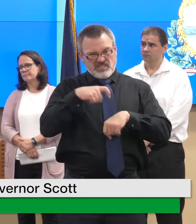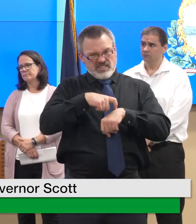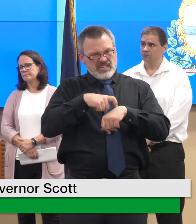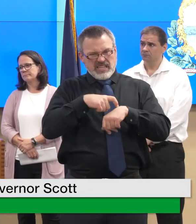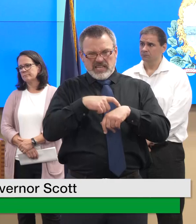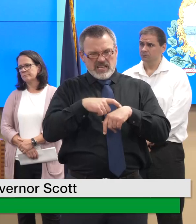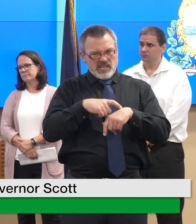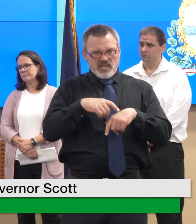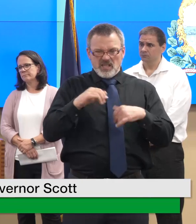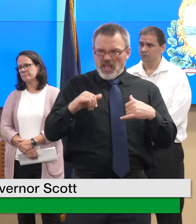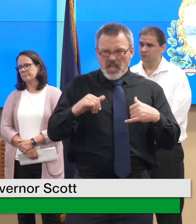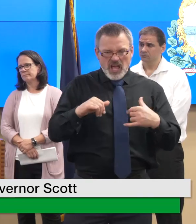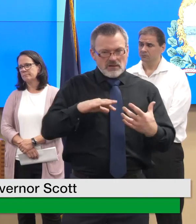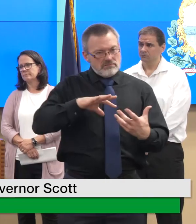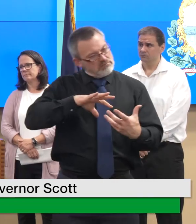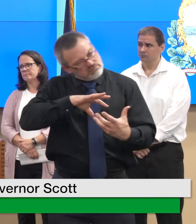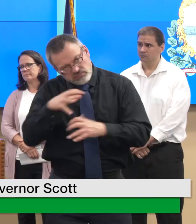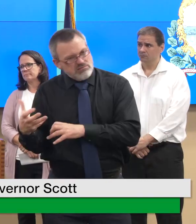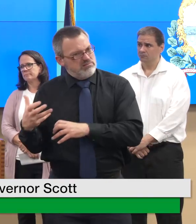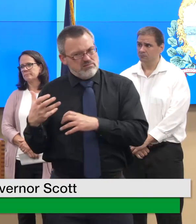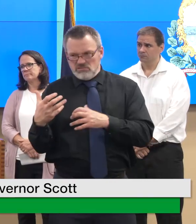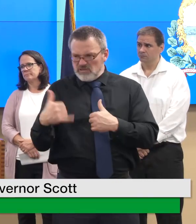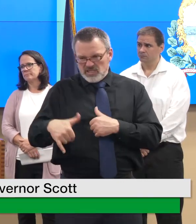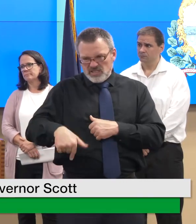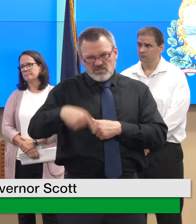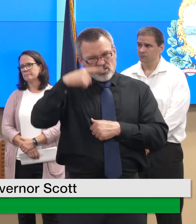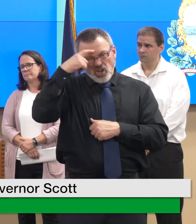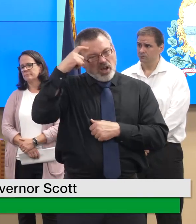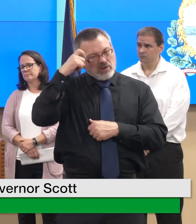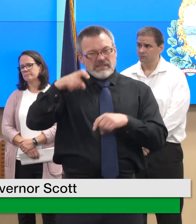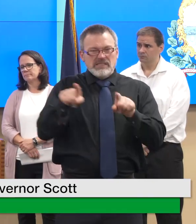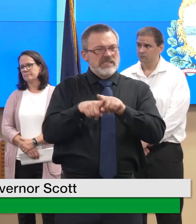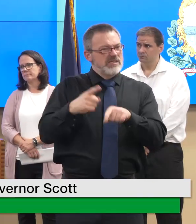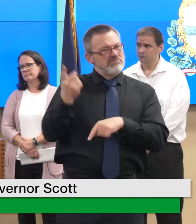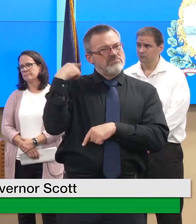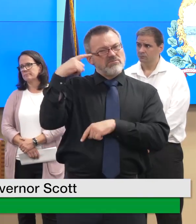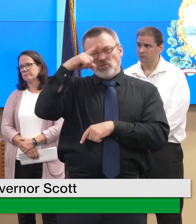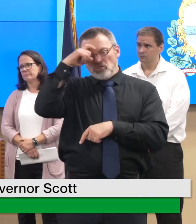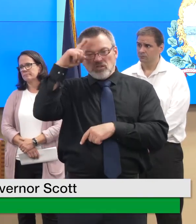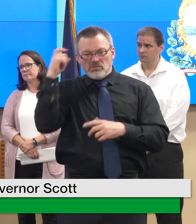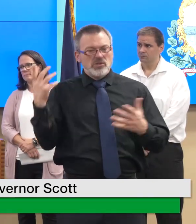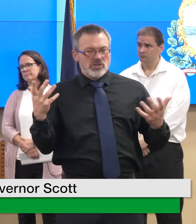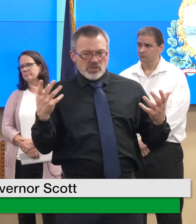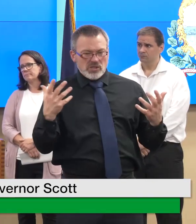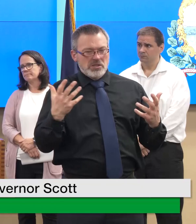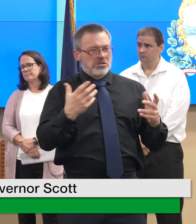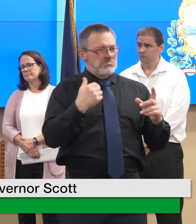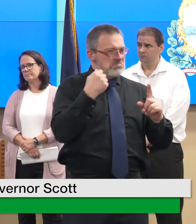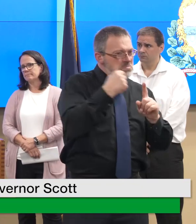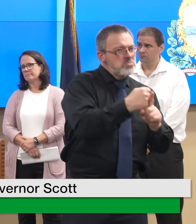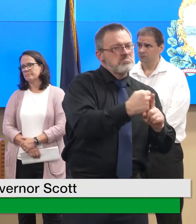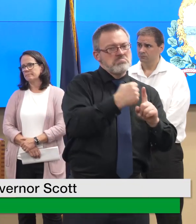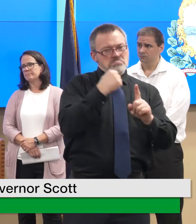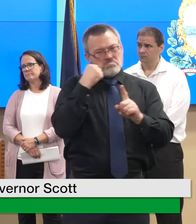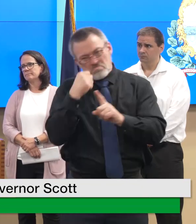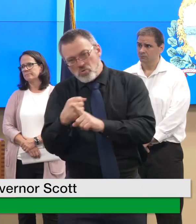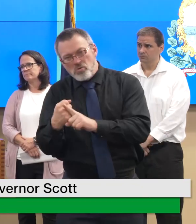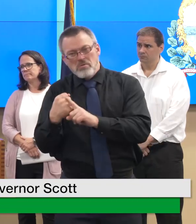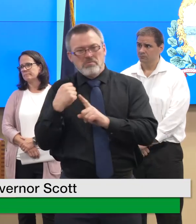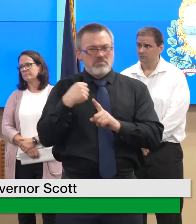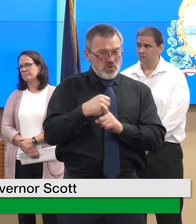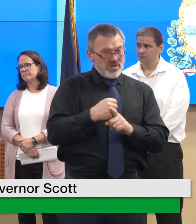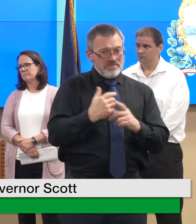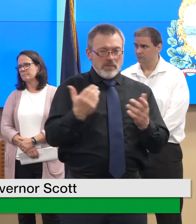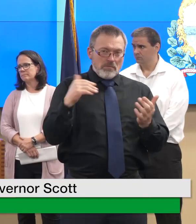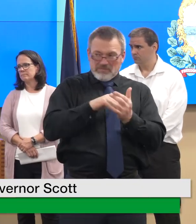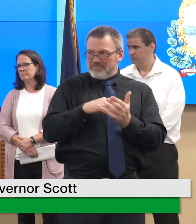So yeah, we're watching everything happening, especially in those impacted areas from Monday. It